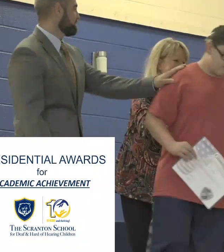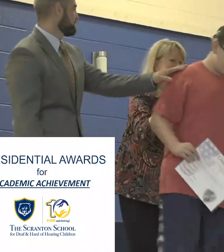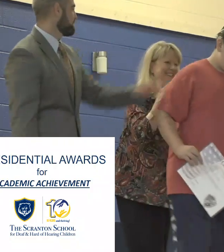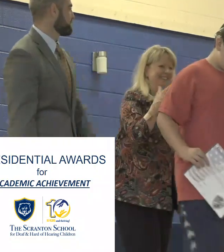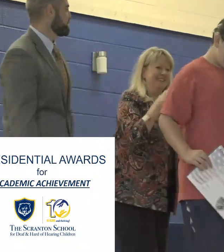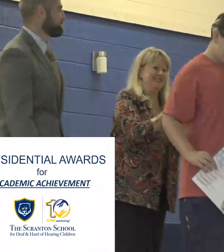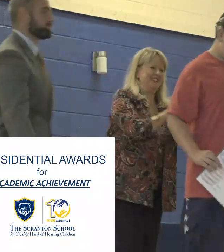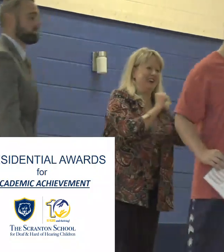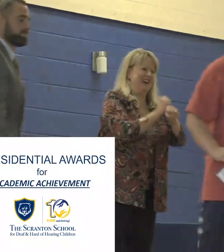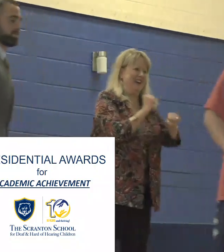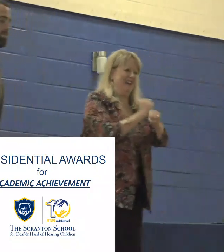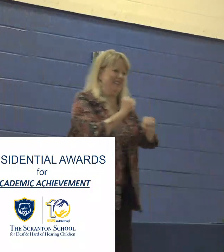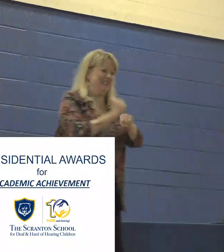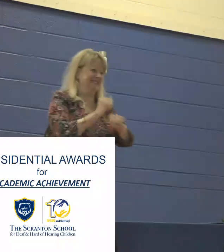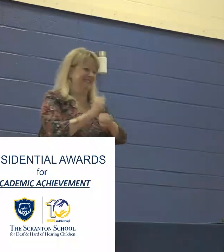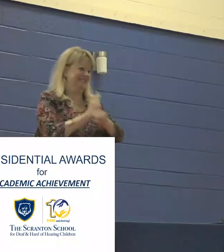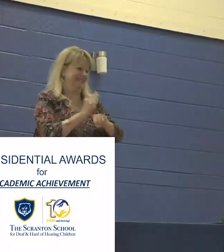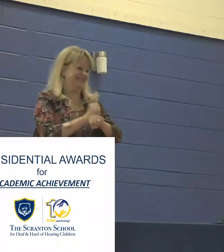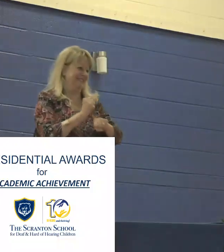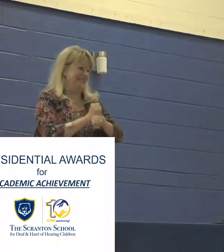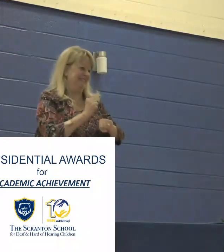Another round of applause.